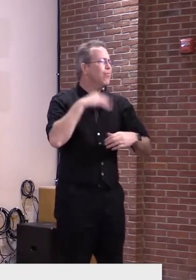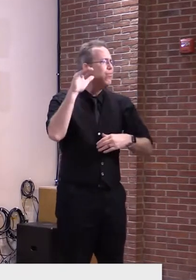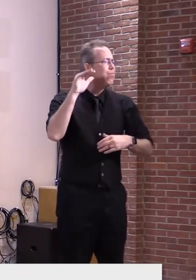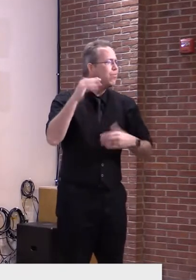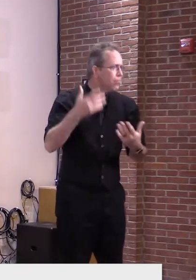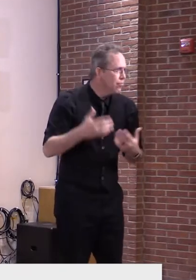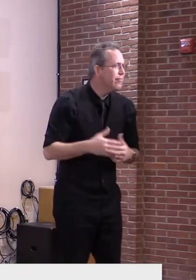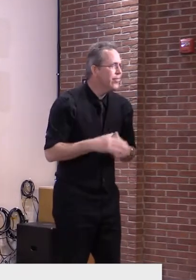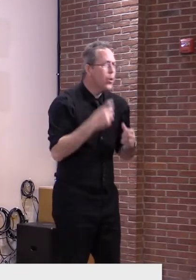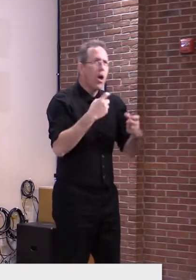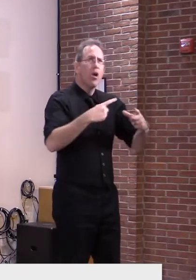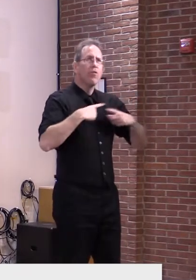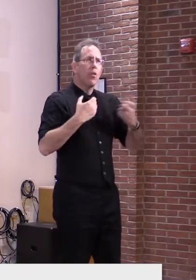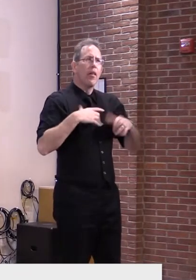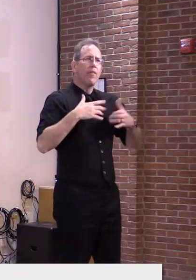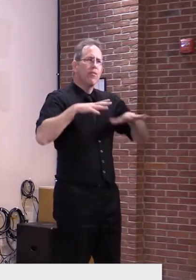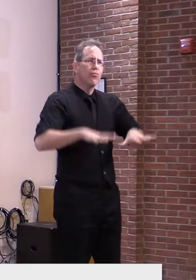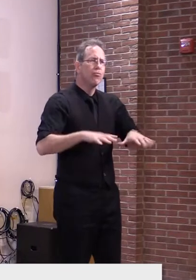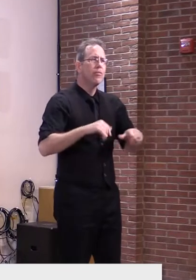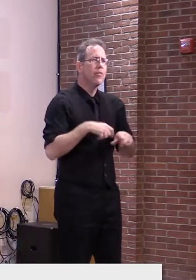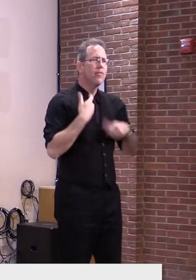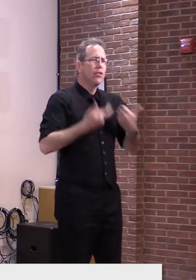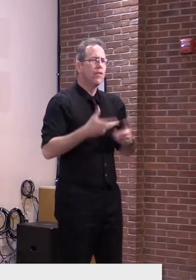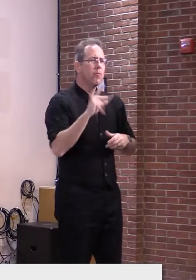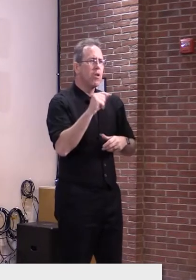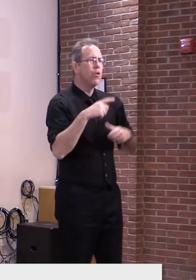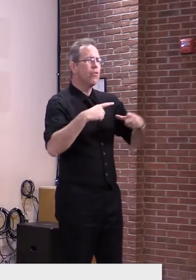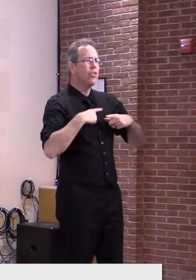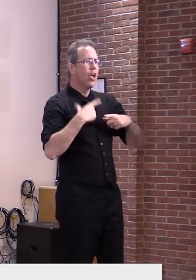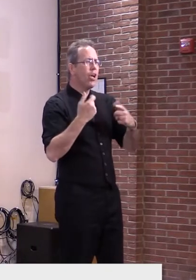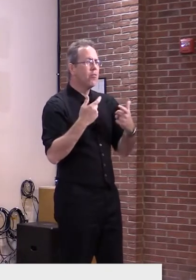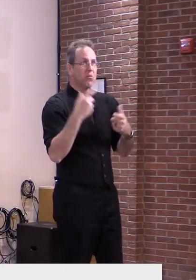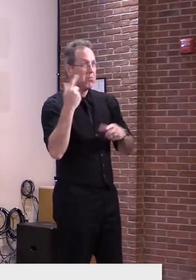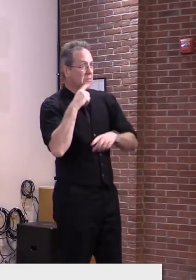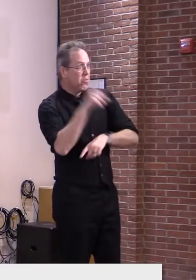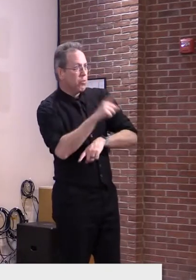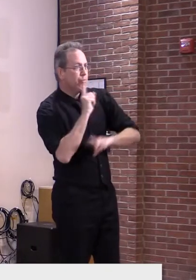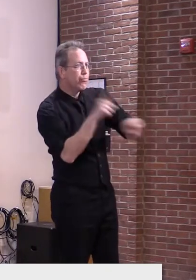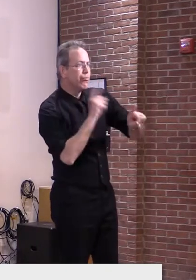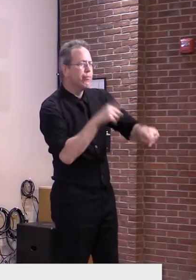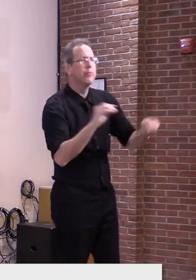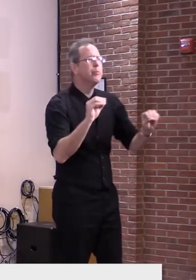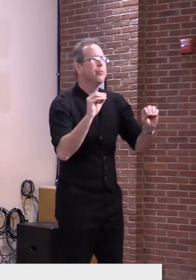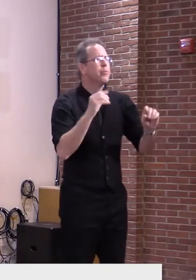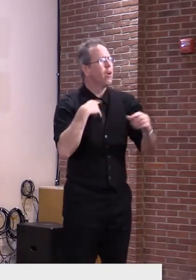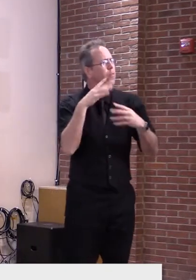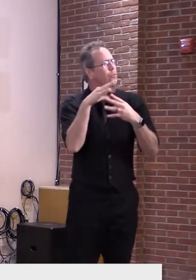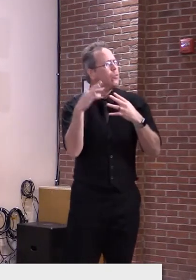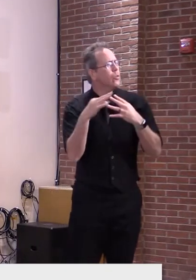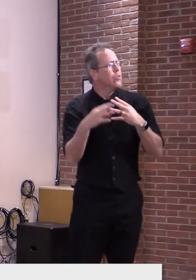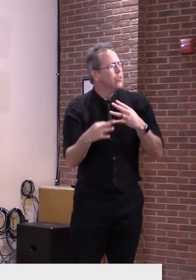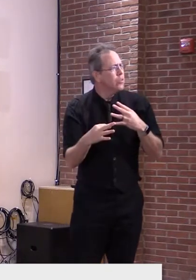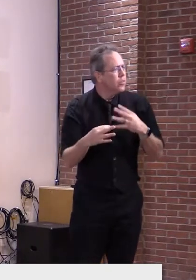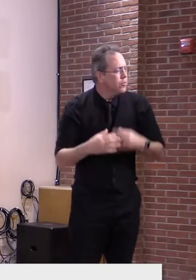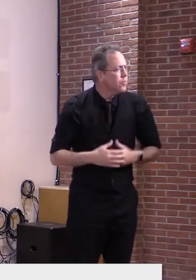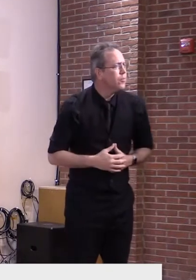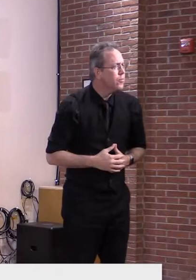fits them better, not being told. Now another step is adopt a risk-sharing